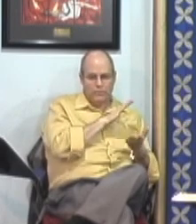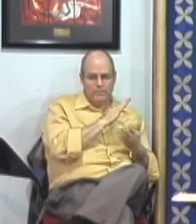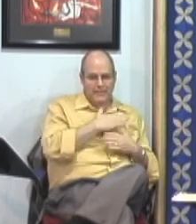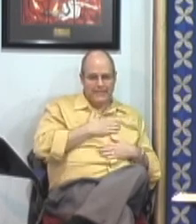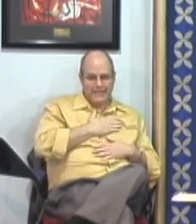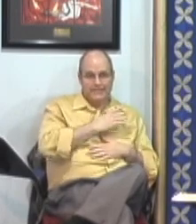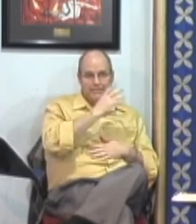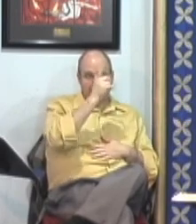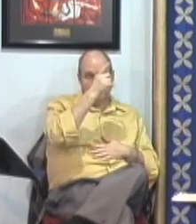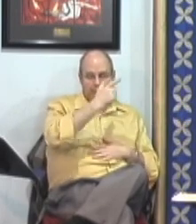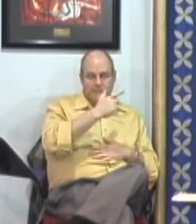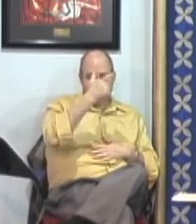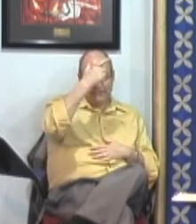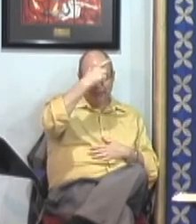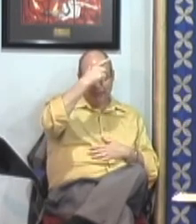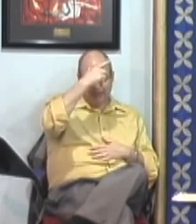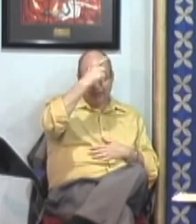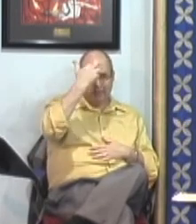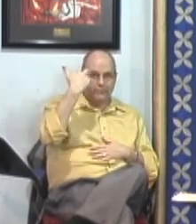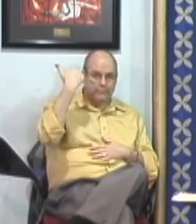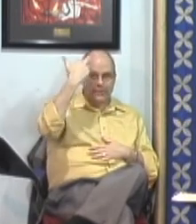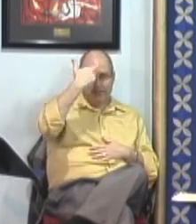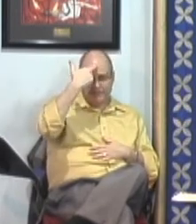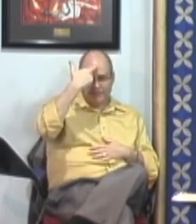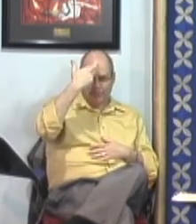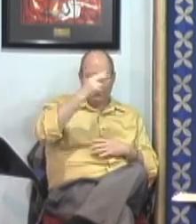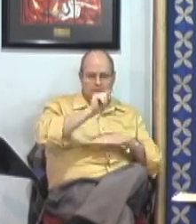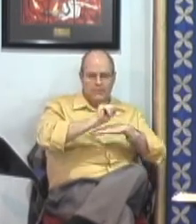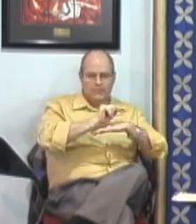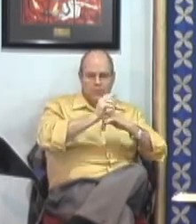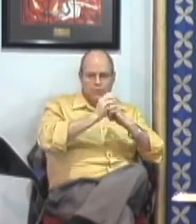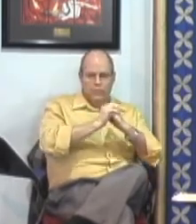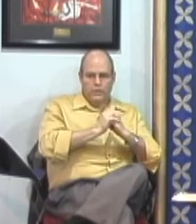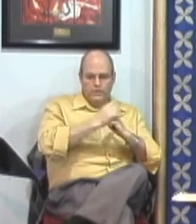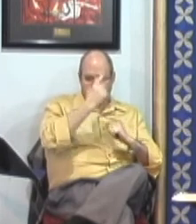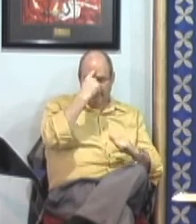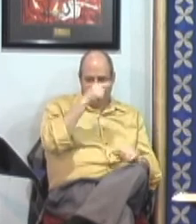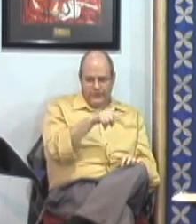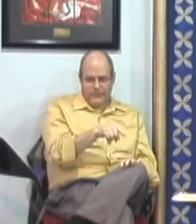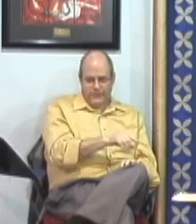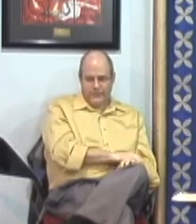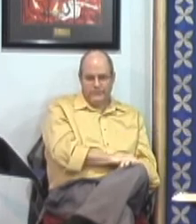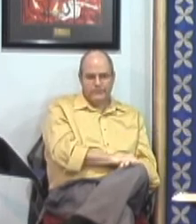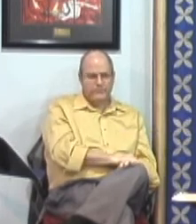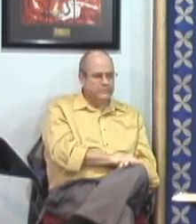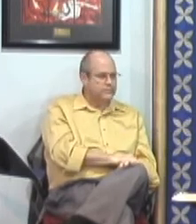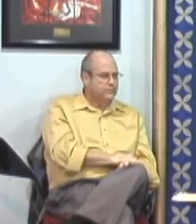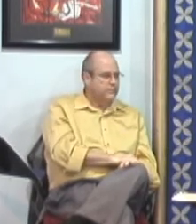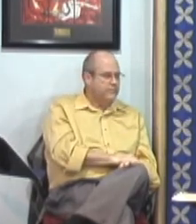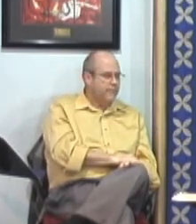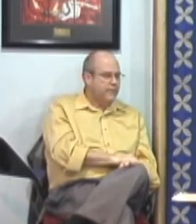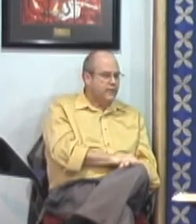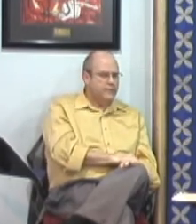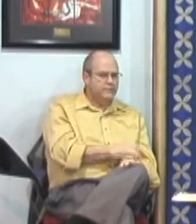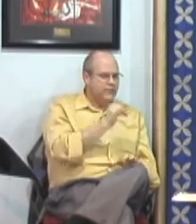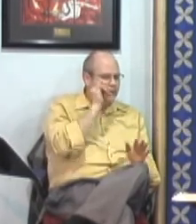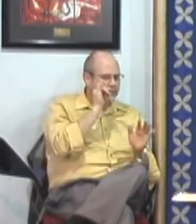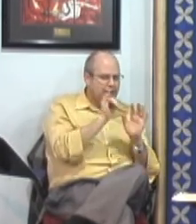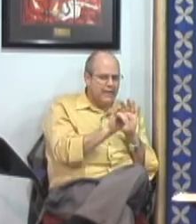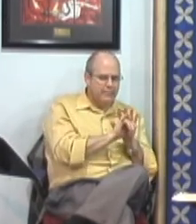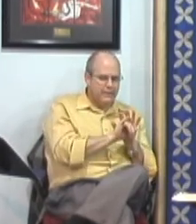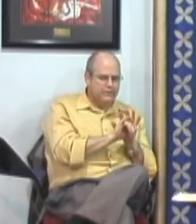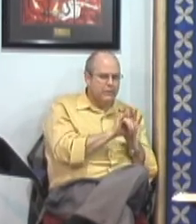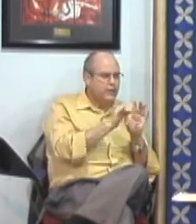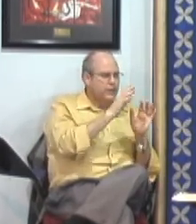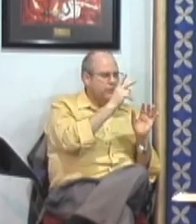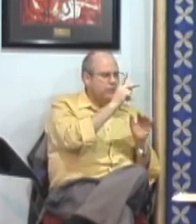him. It is his logical or reasonable temple worship for you. So the imagery that Paul